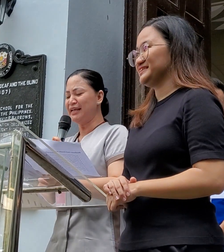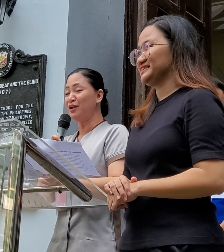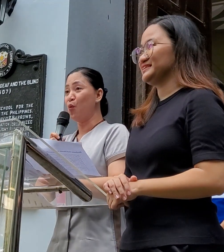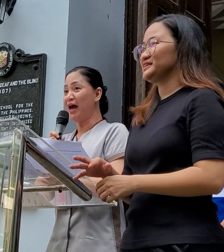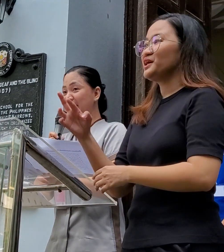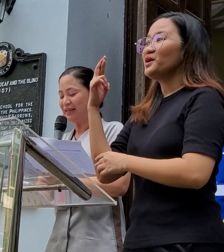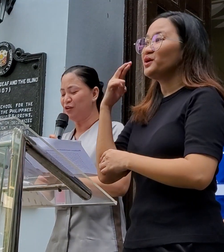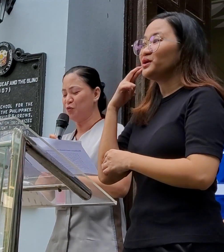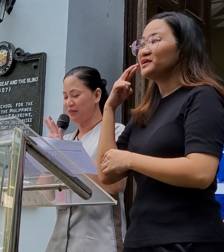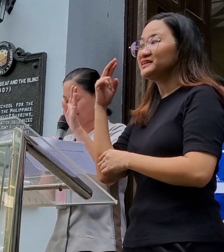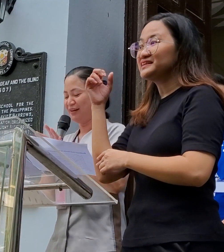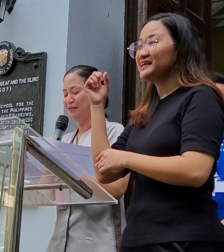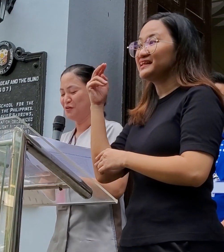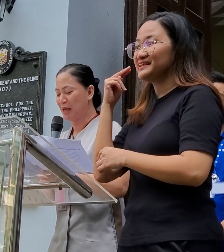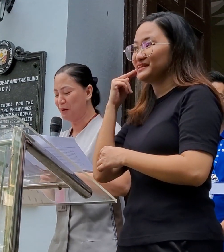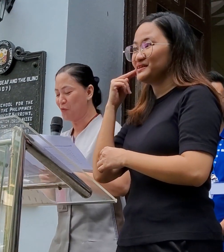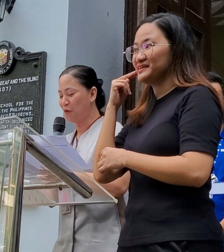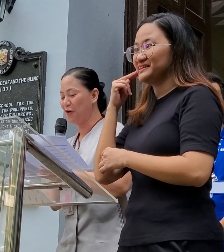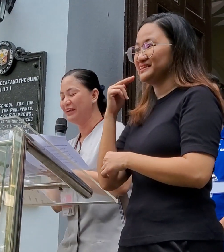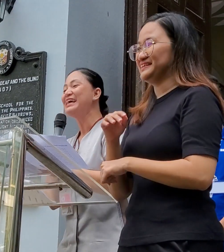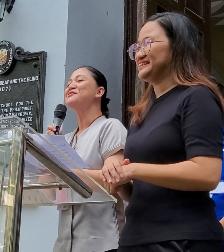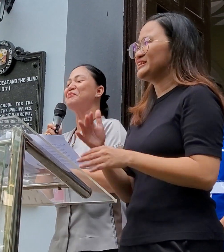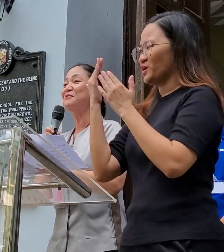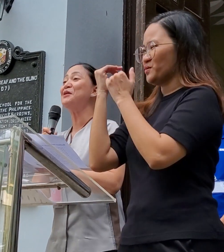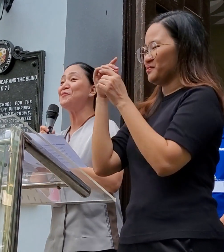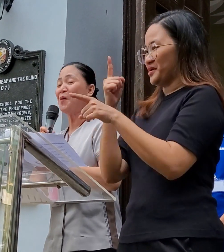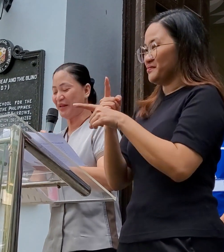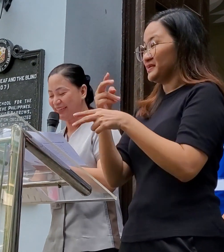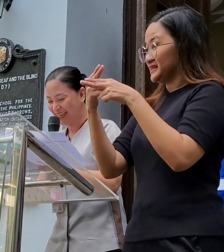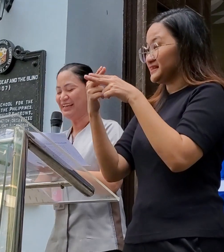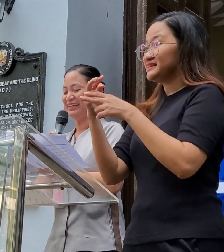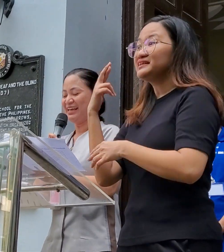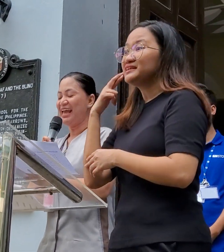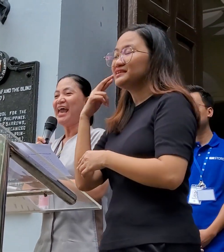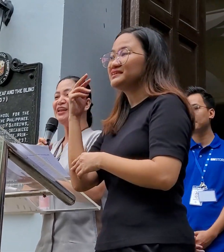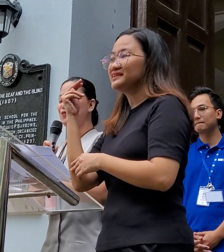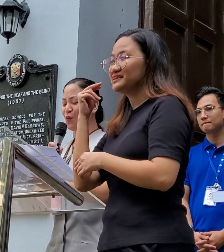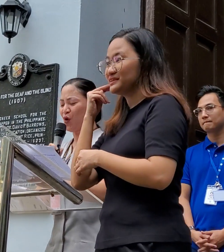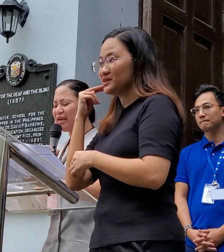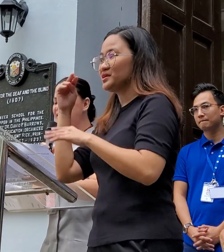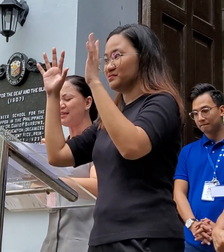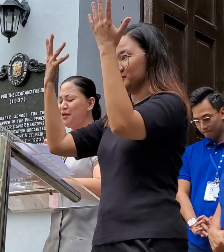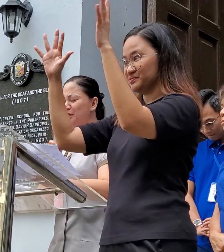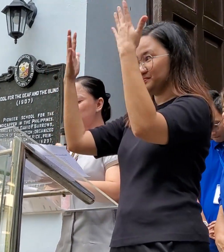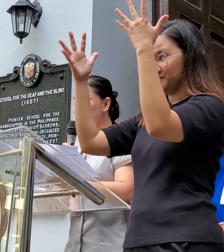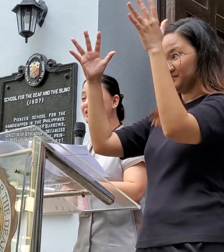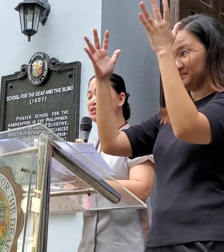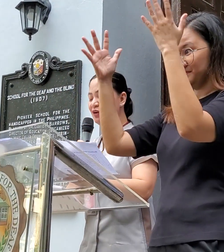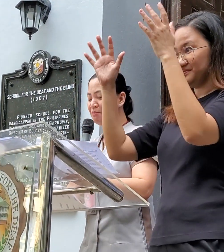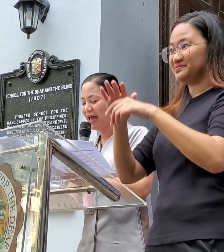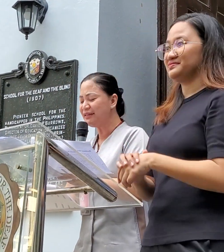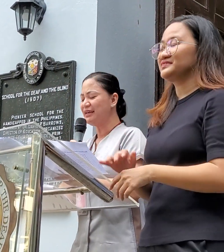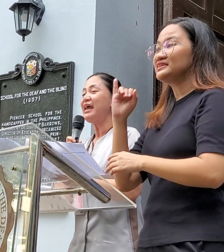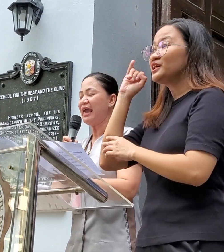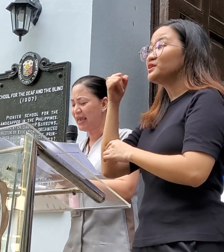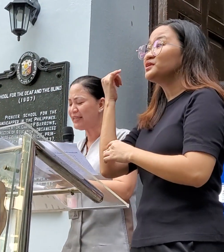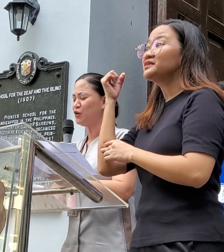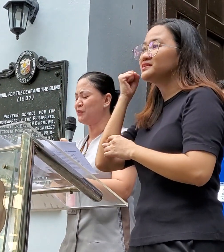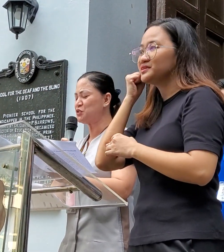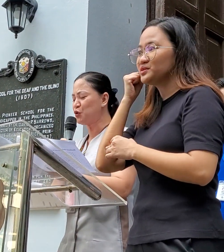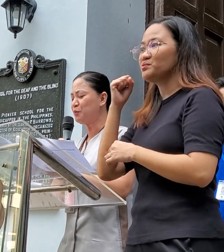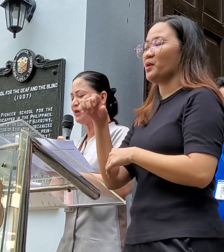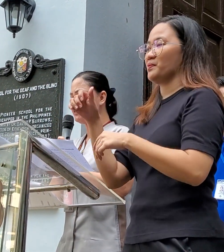ayan, Nanuwani, I hope it, no, tama po ako, VP of Marketing, and of course, Ms. Julie Soliman,